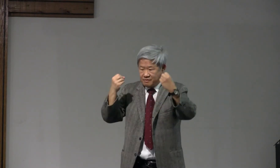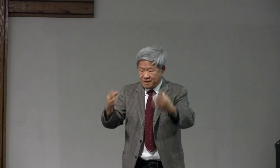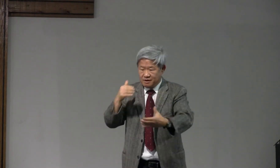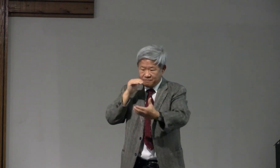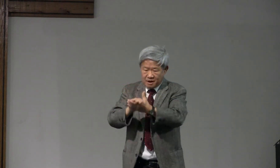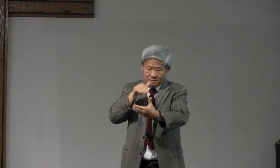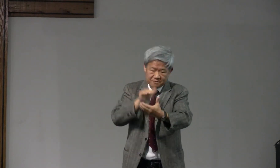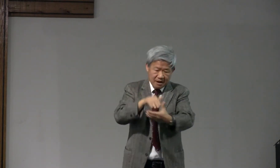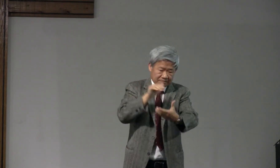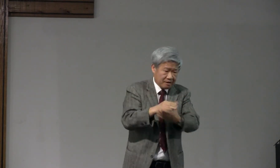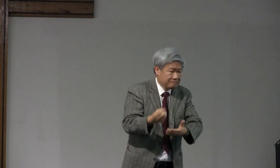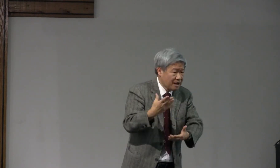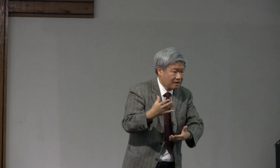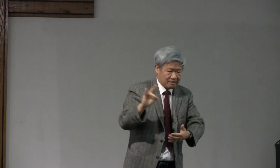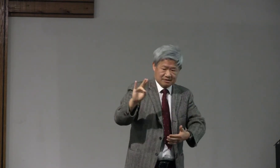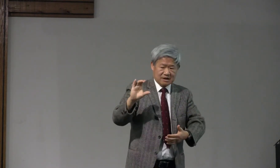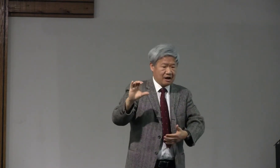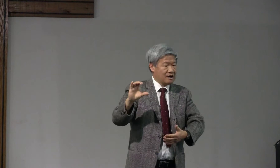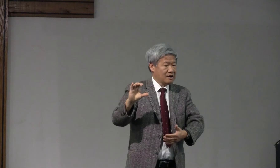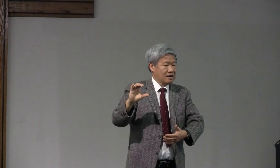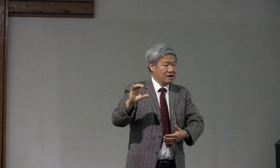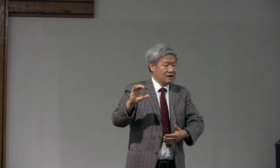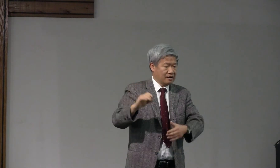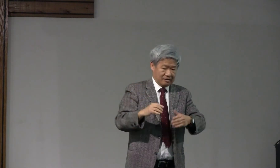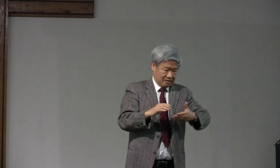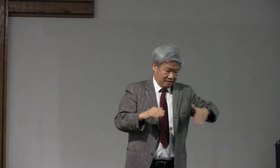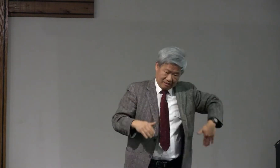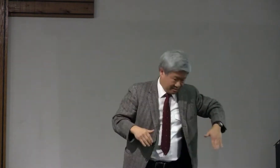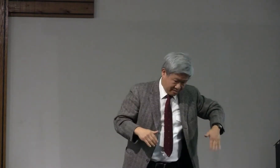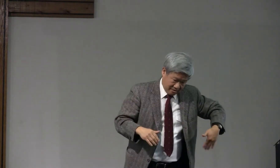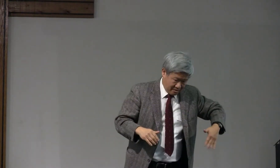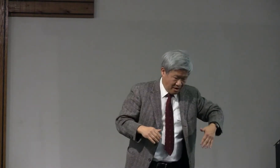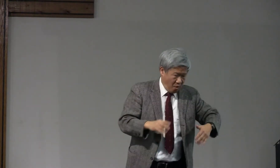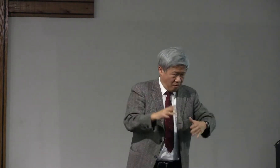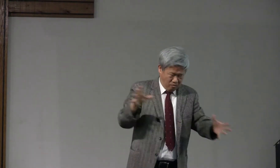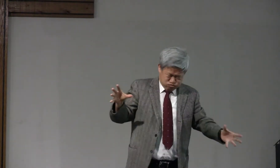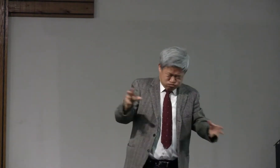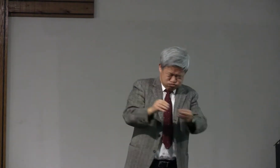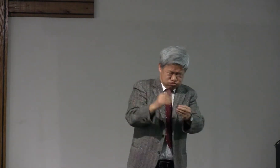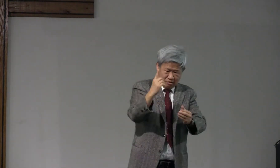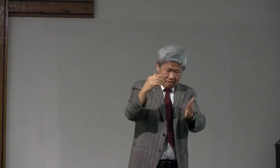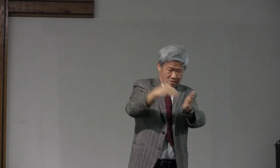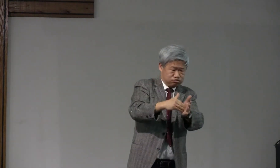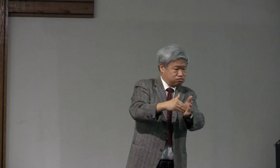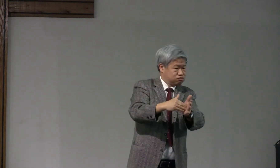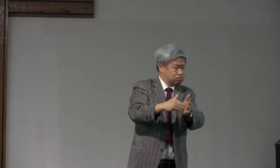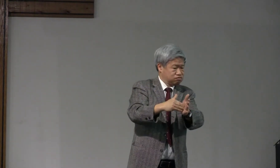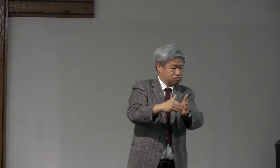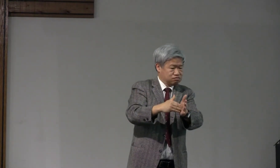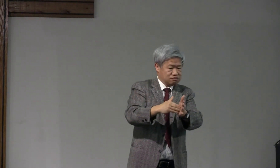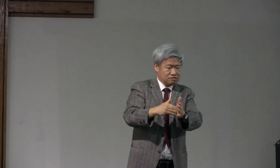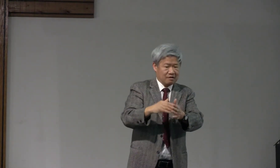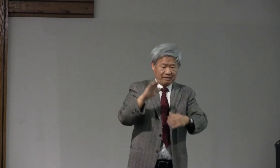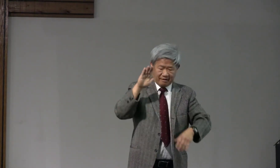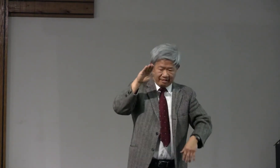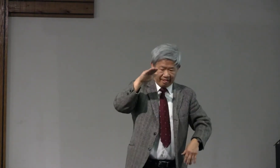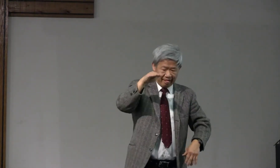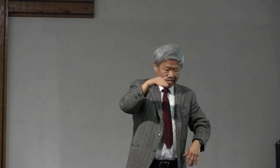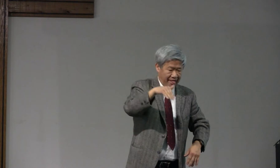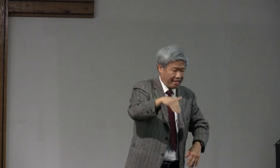older, he became distracted by his many wives, 700 wives. He had a total of 1,000